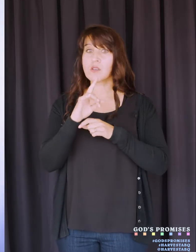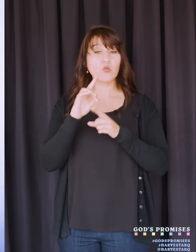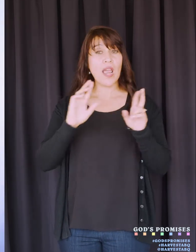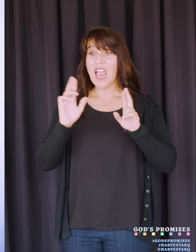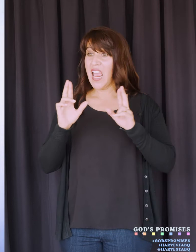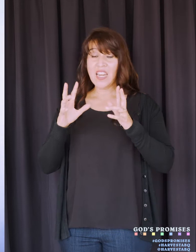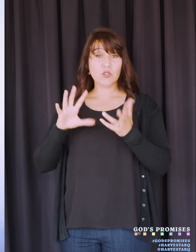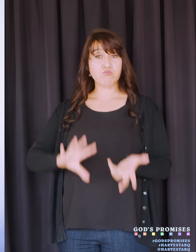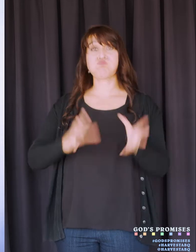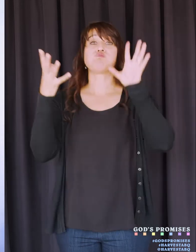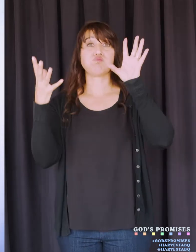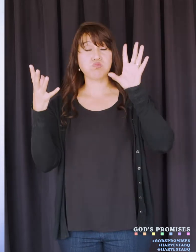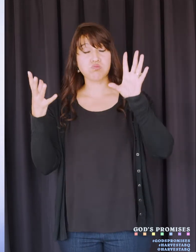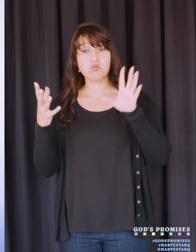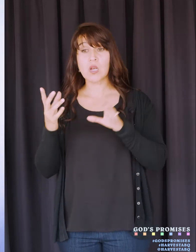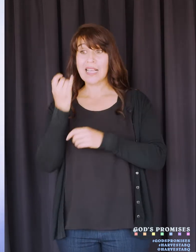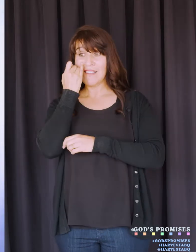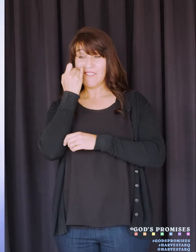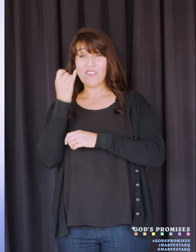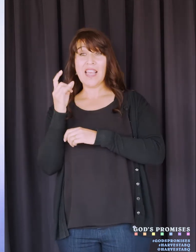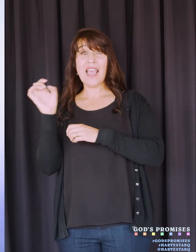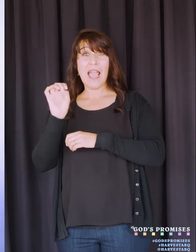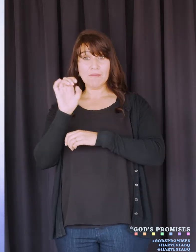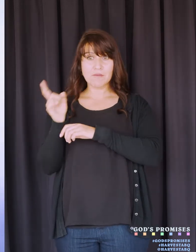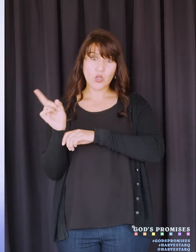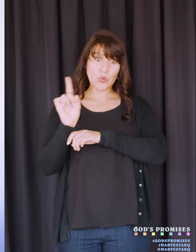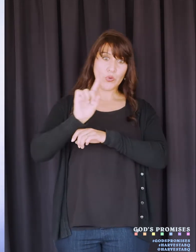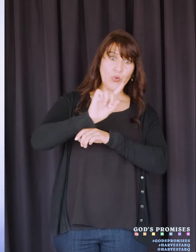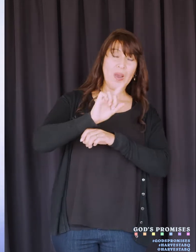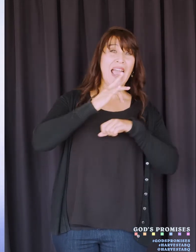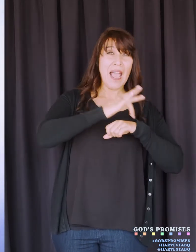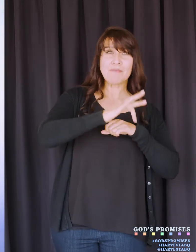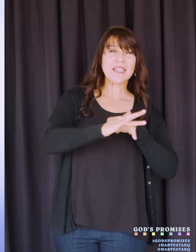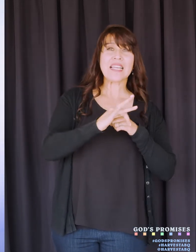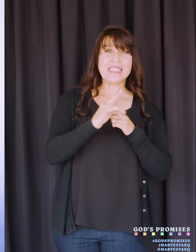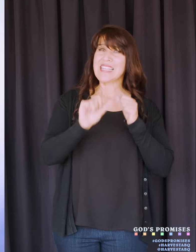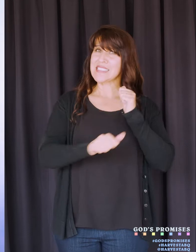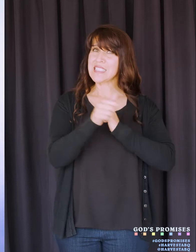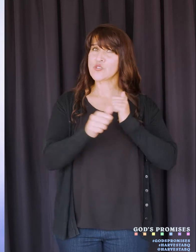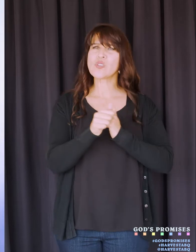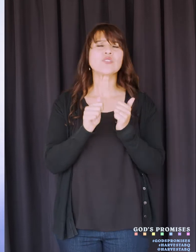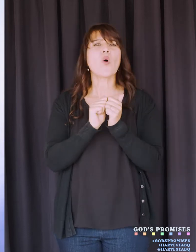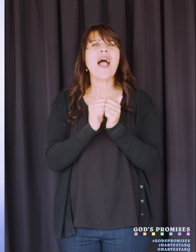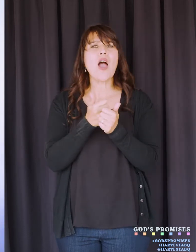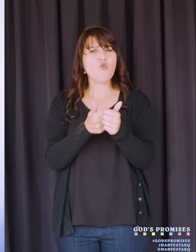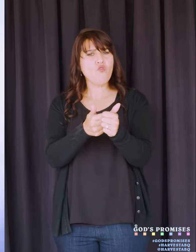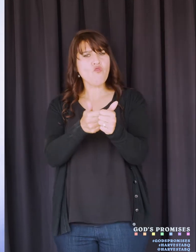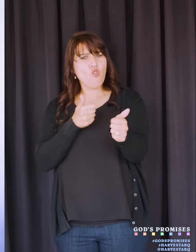crash. Running on empty is dangerous. So what do? How do we refill? How do we avoid